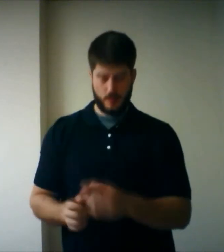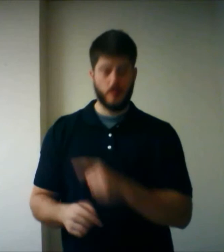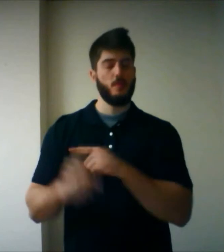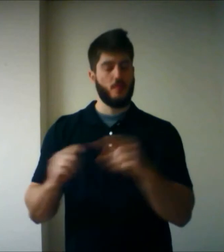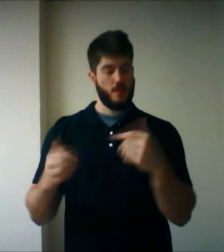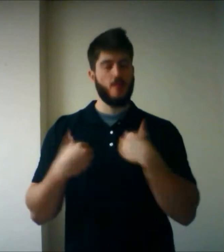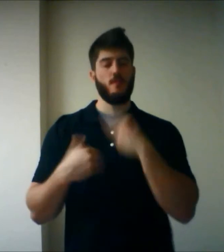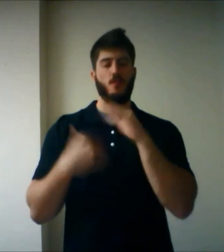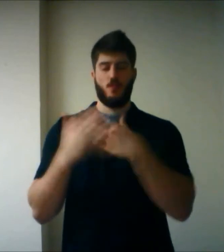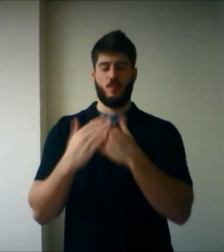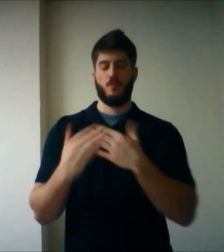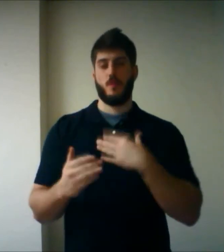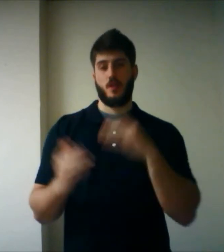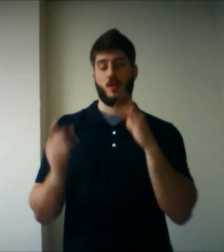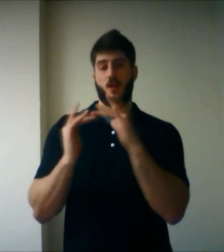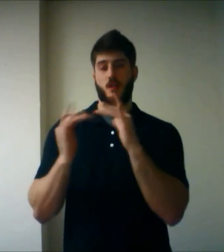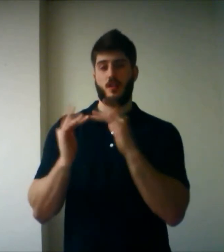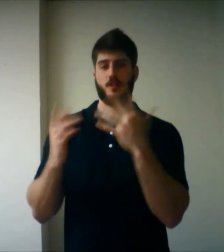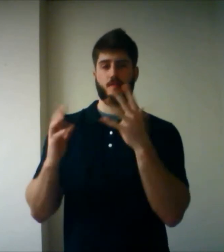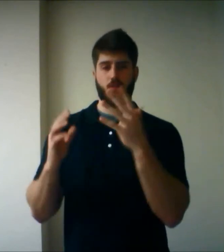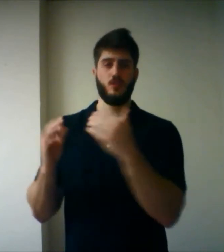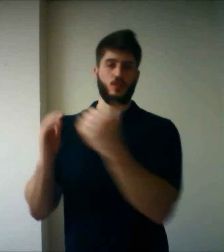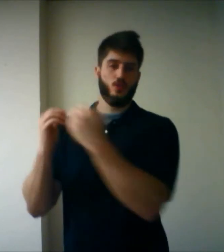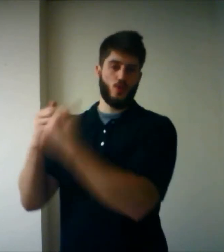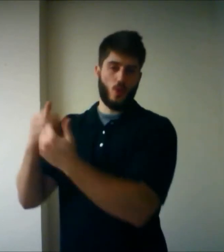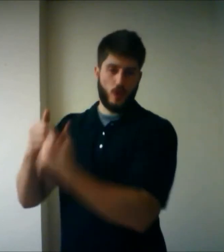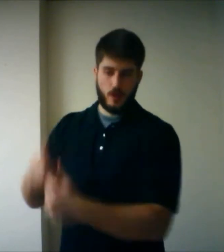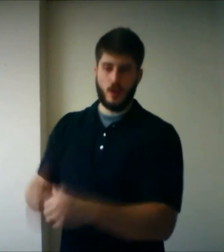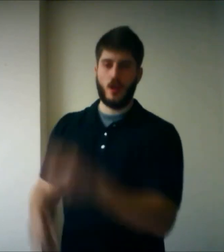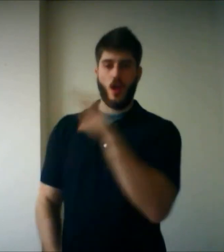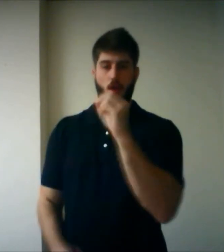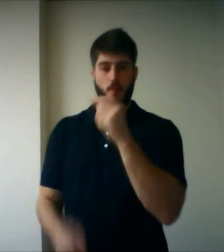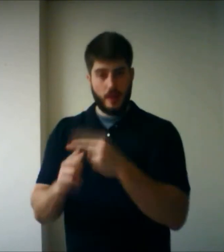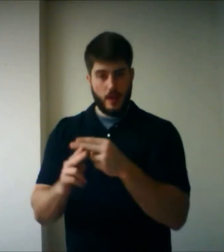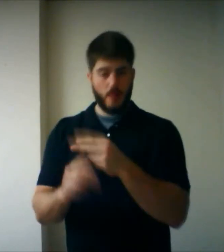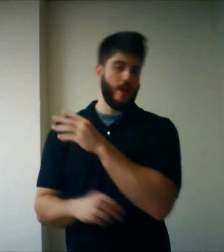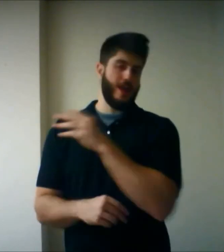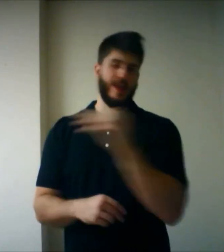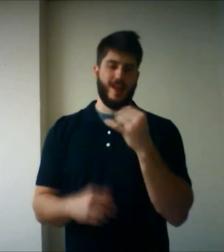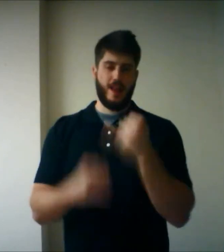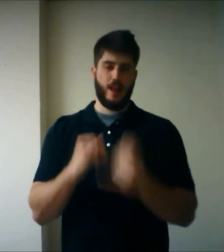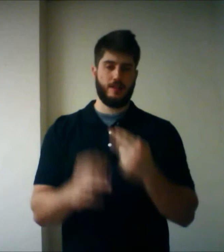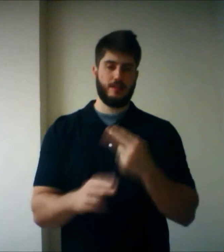contacts sorted by company name and then by last name.